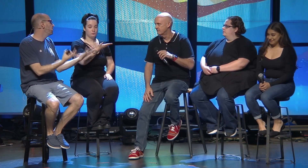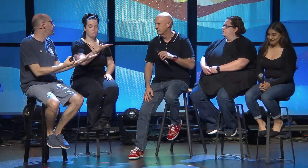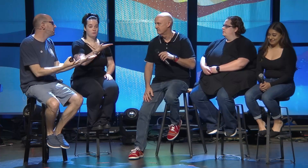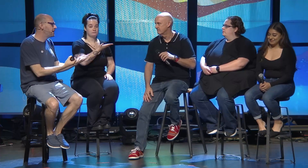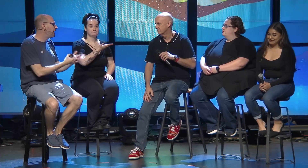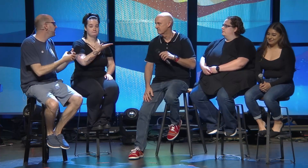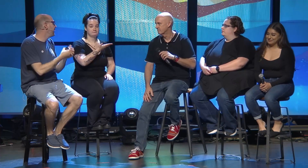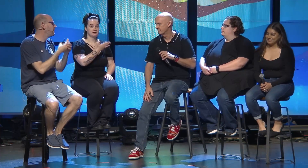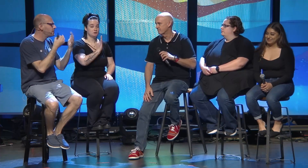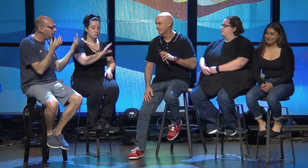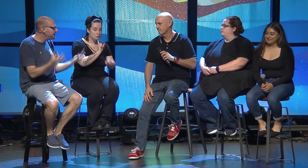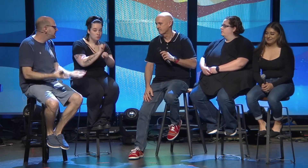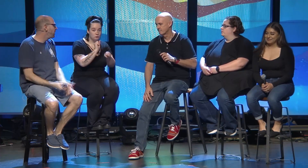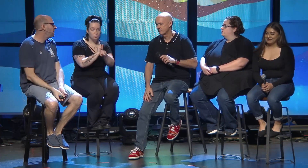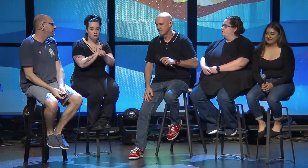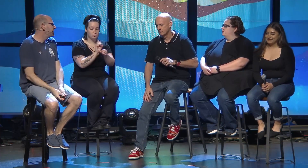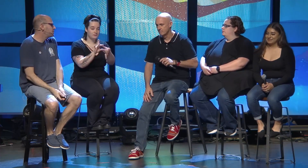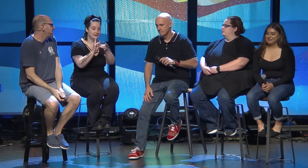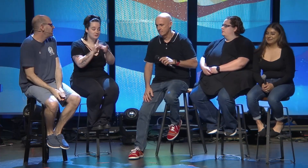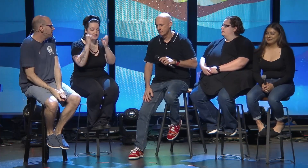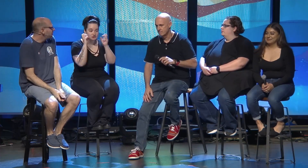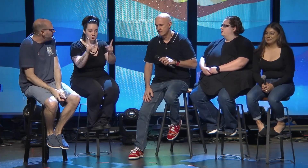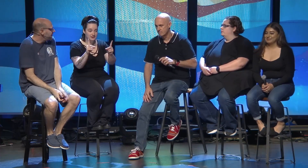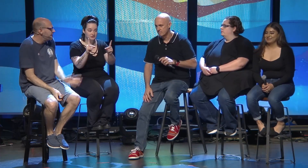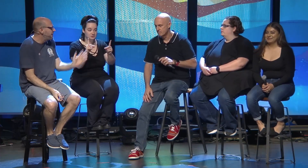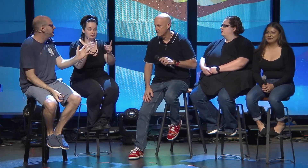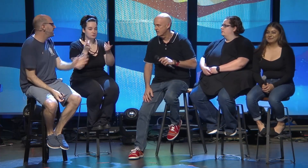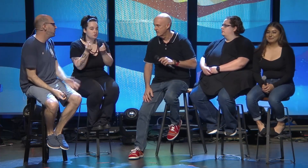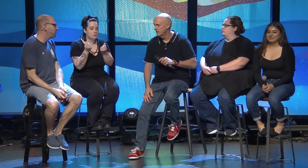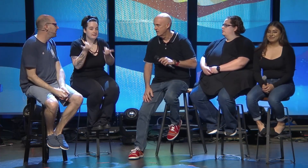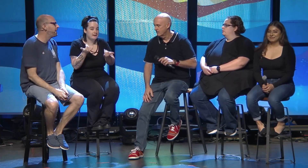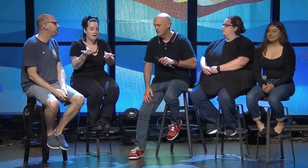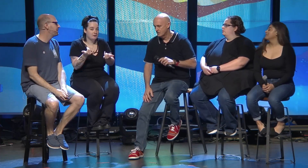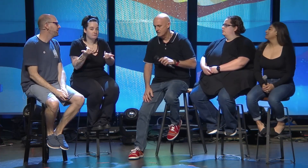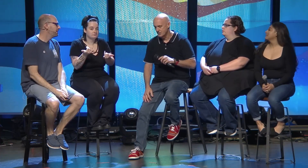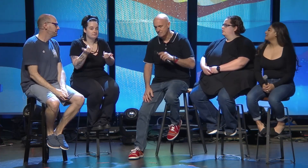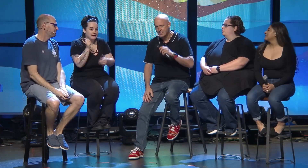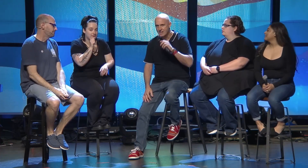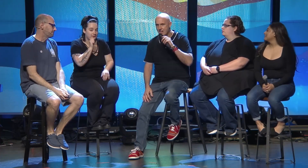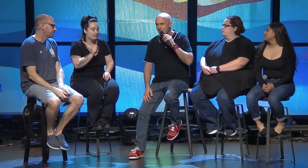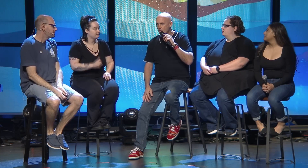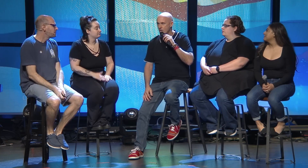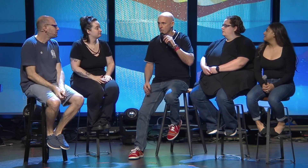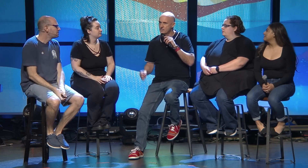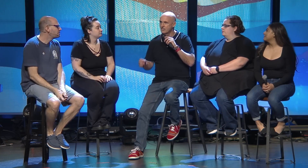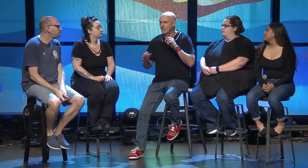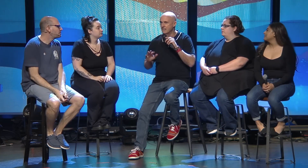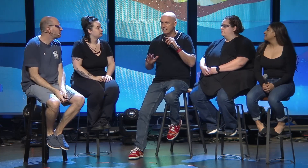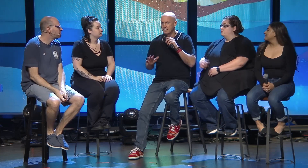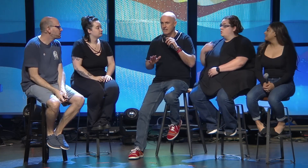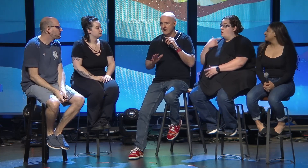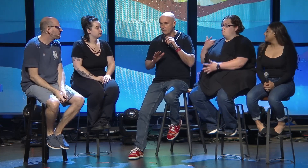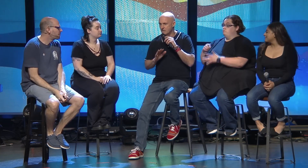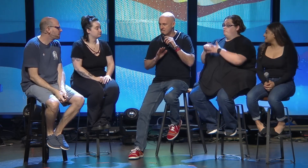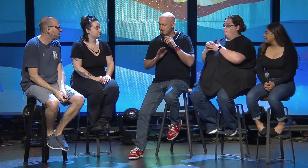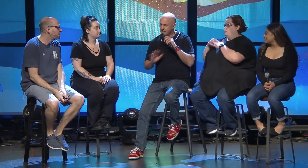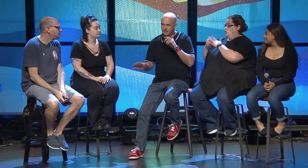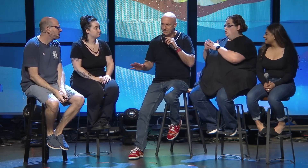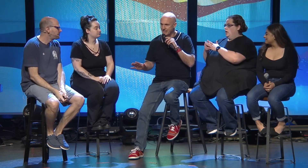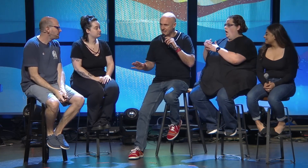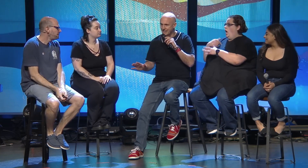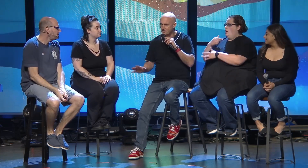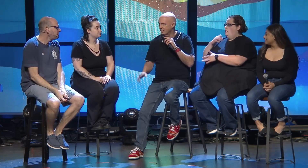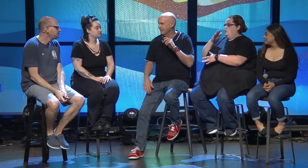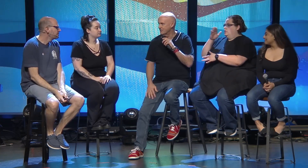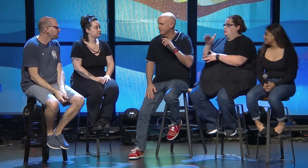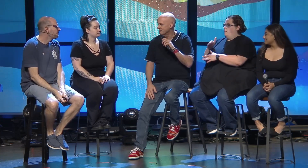education, the work you've done, how you got into all of this, what you're doing currently in your everyday normal life. Well, originally, I was never